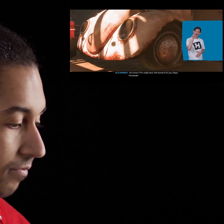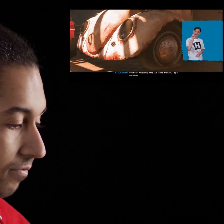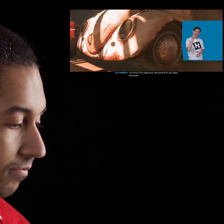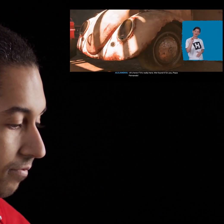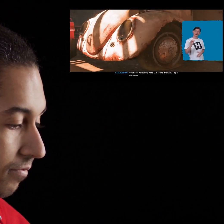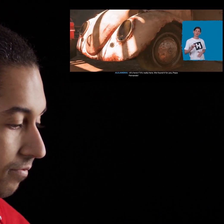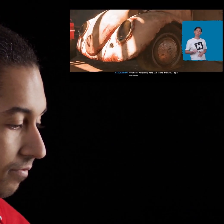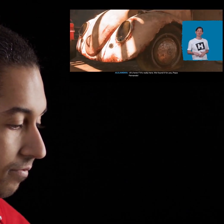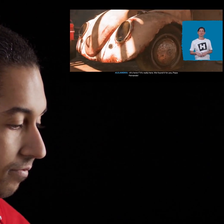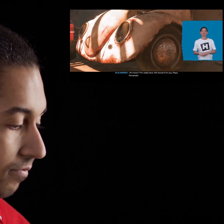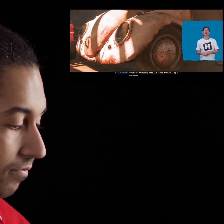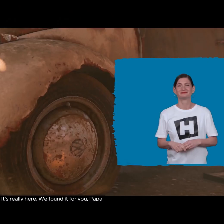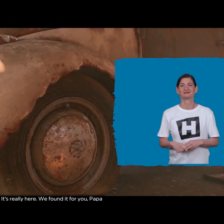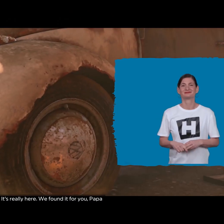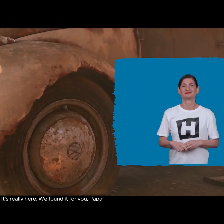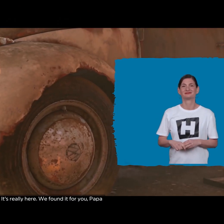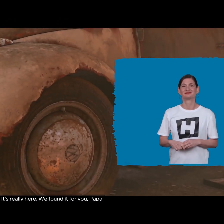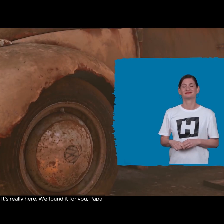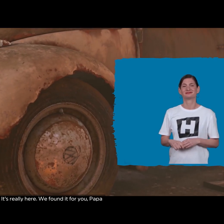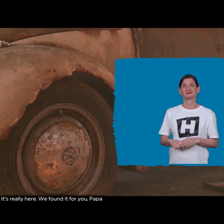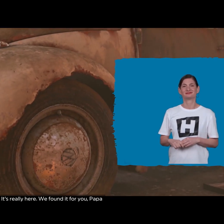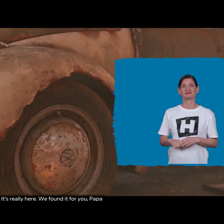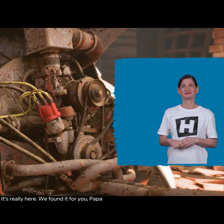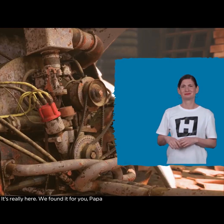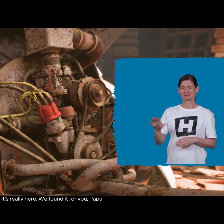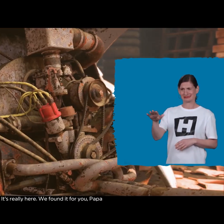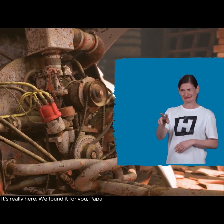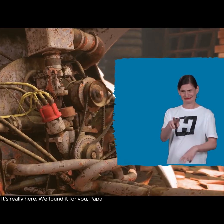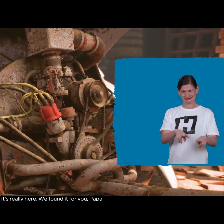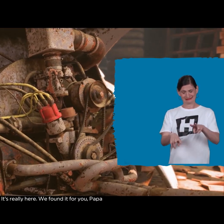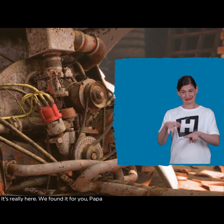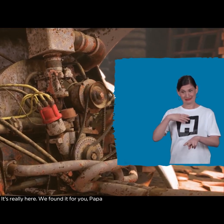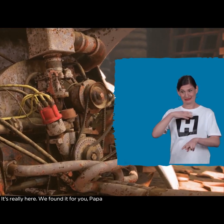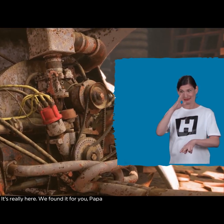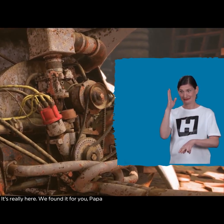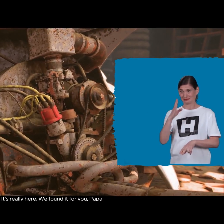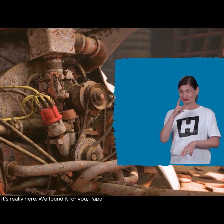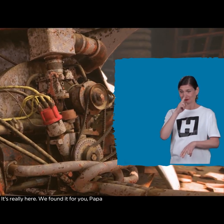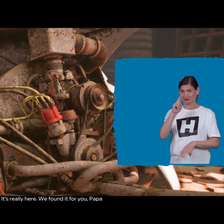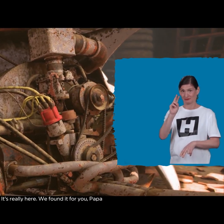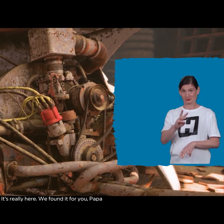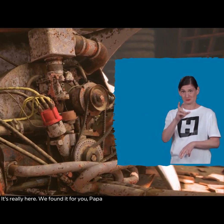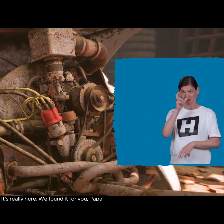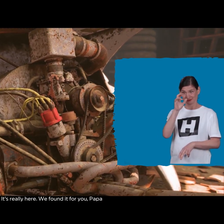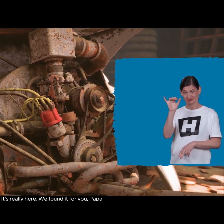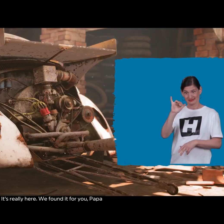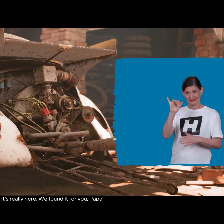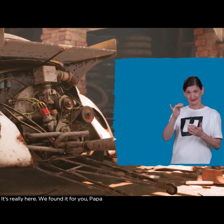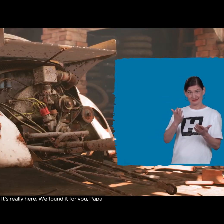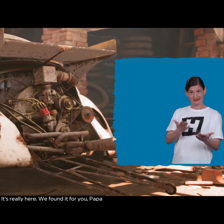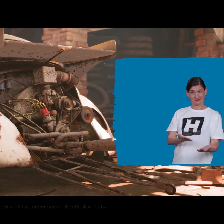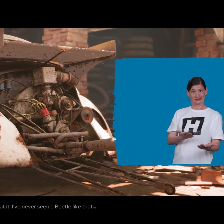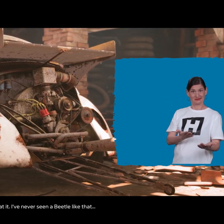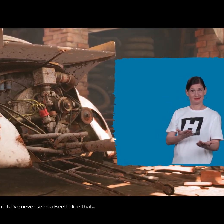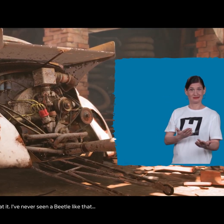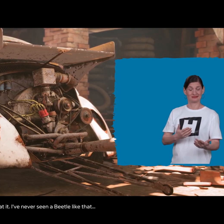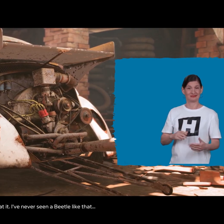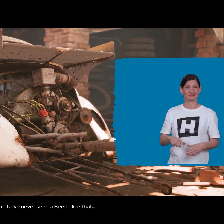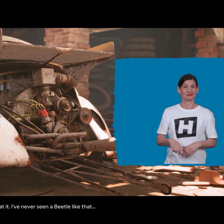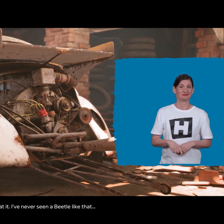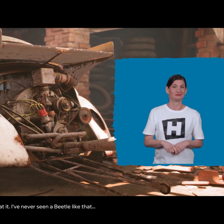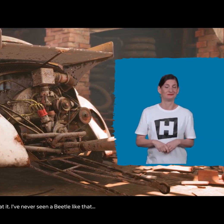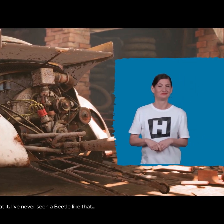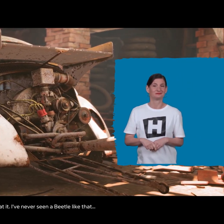Is that key? It's really here. We found it for you, Papa Fernando. But